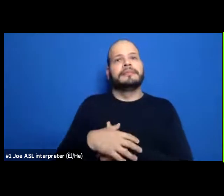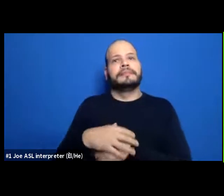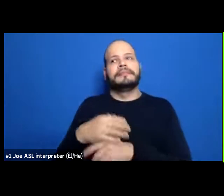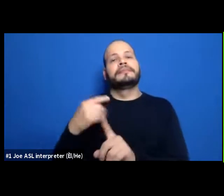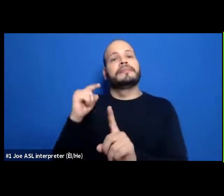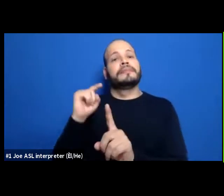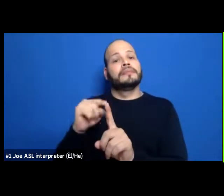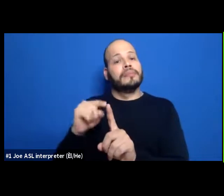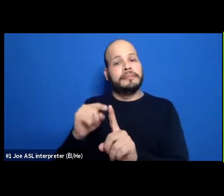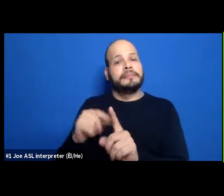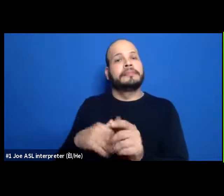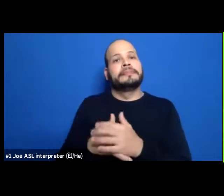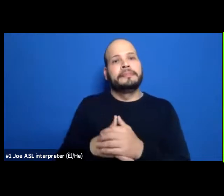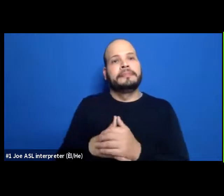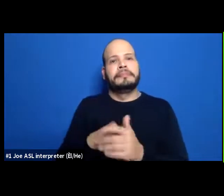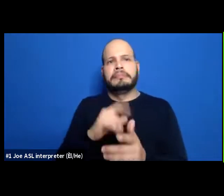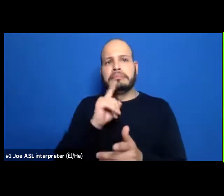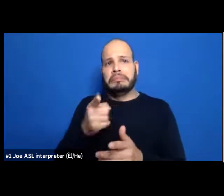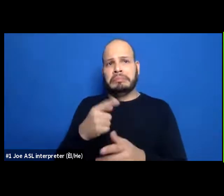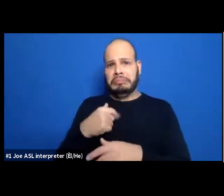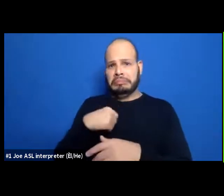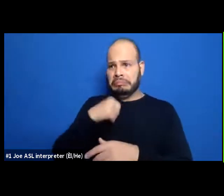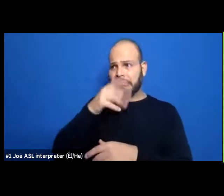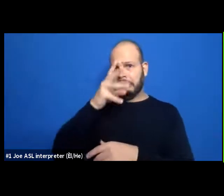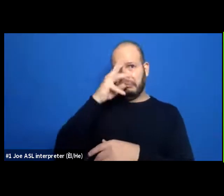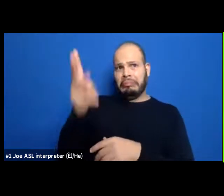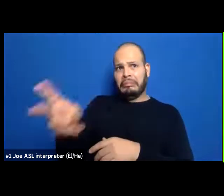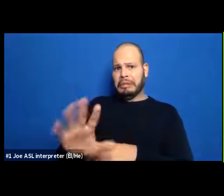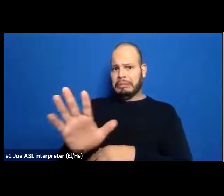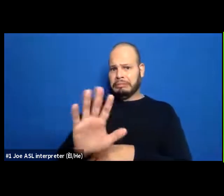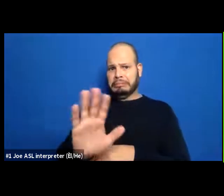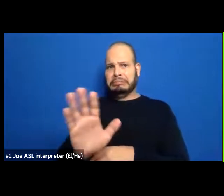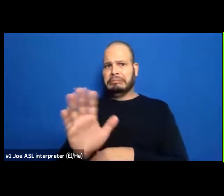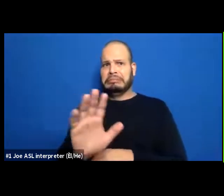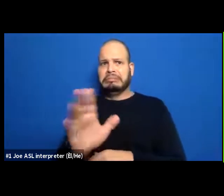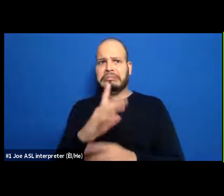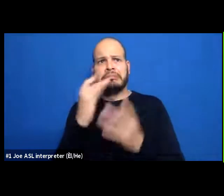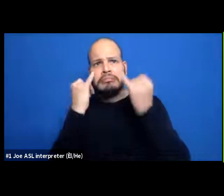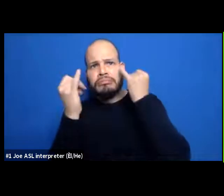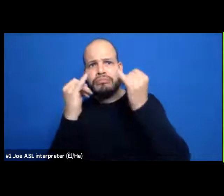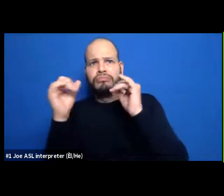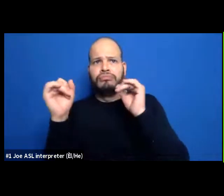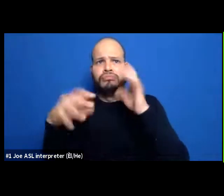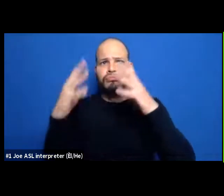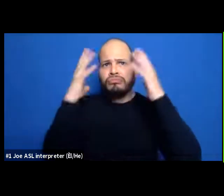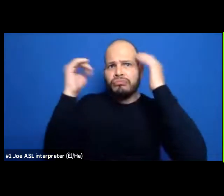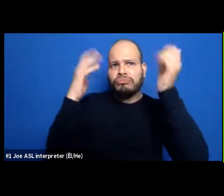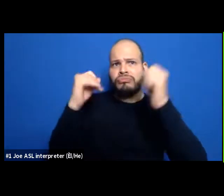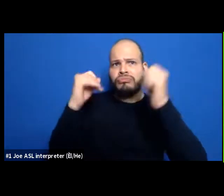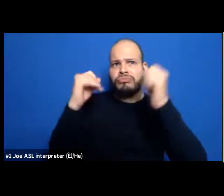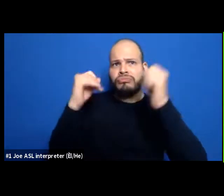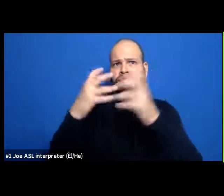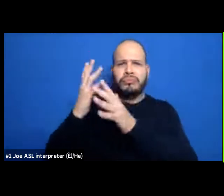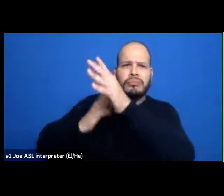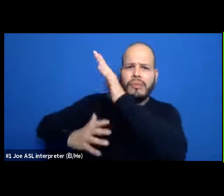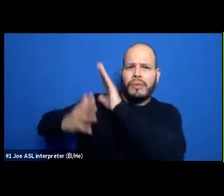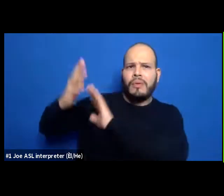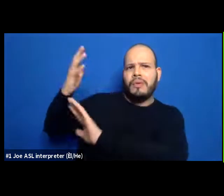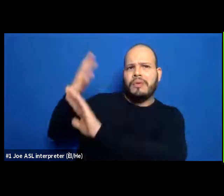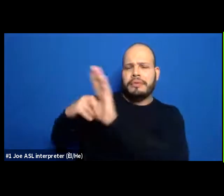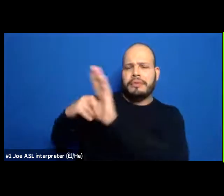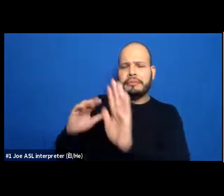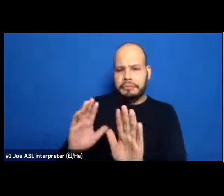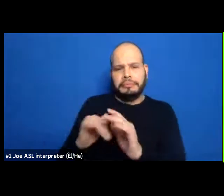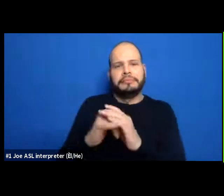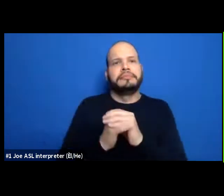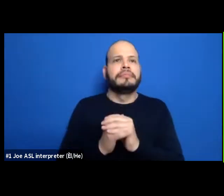something that I inherited, right? These ideas or notions don't originate within me. They are the result